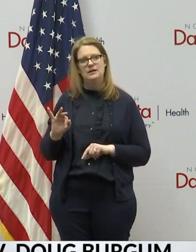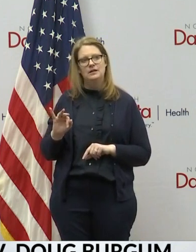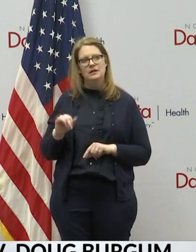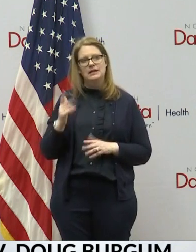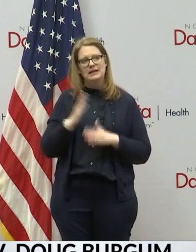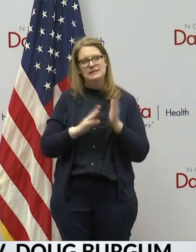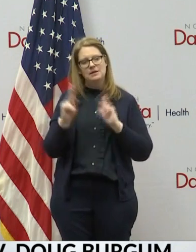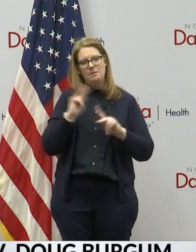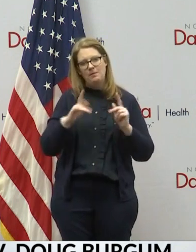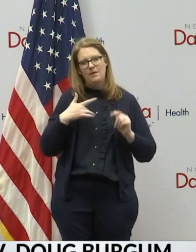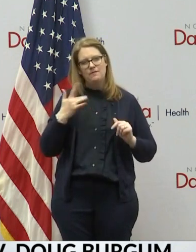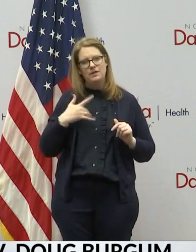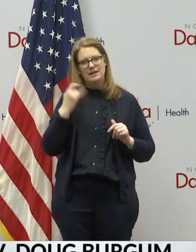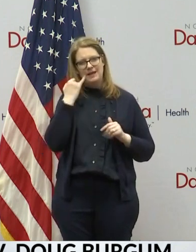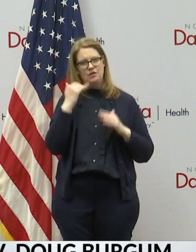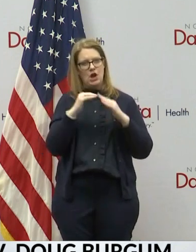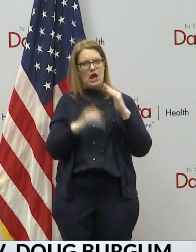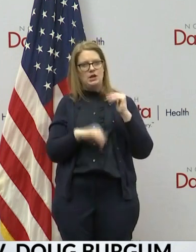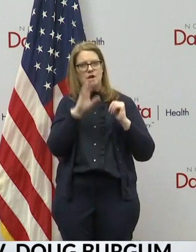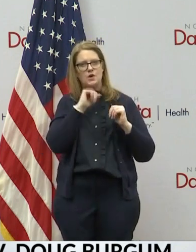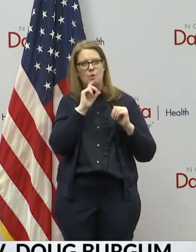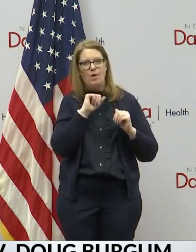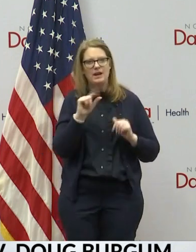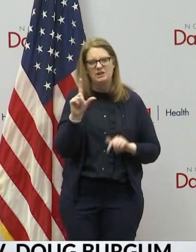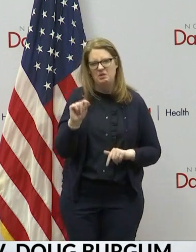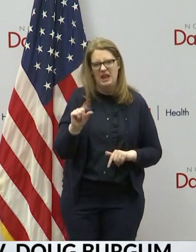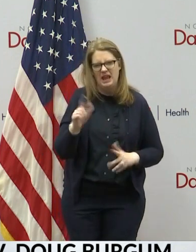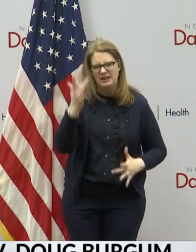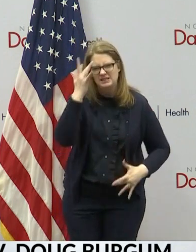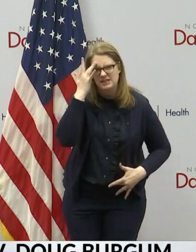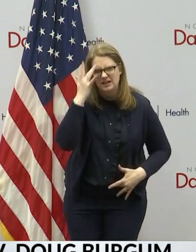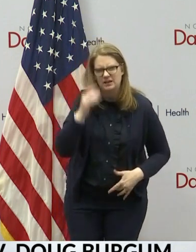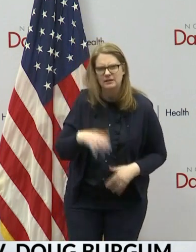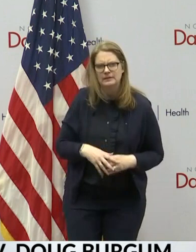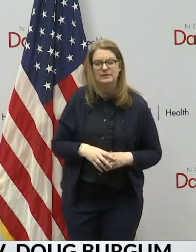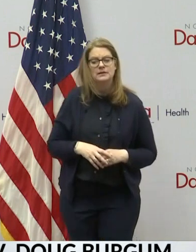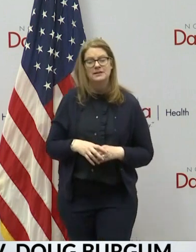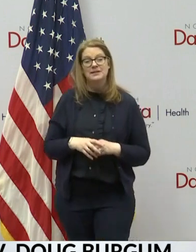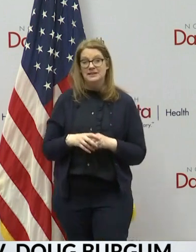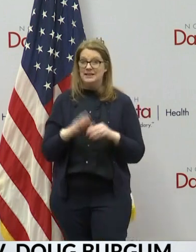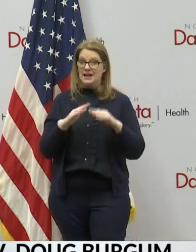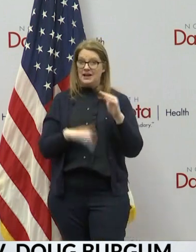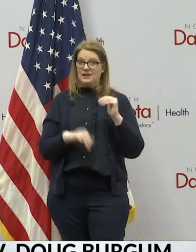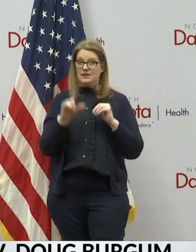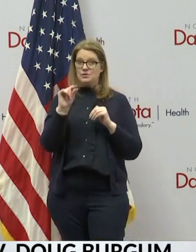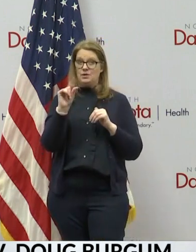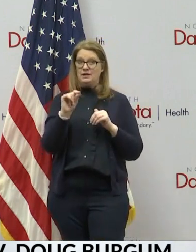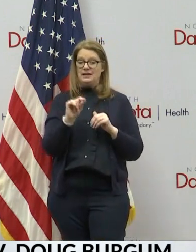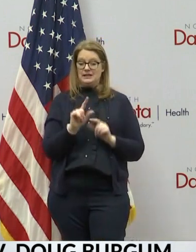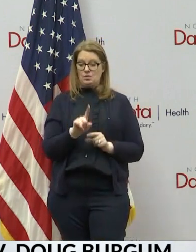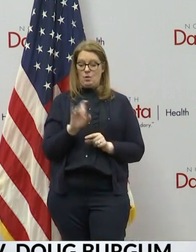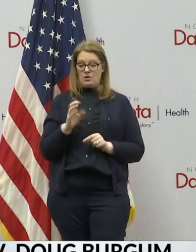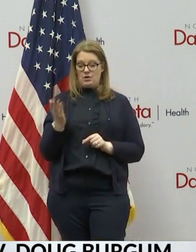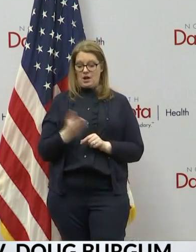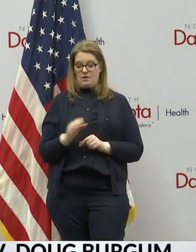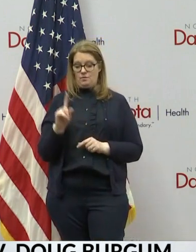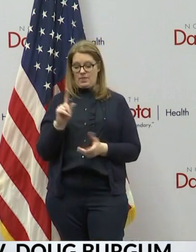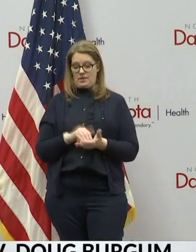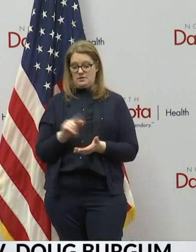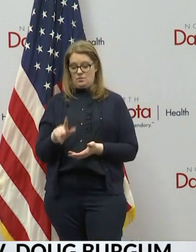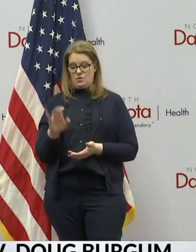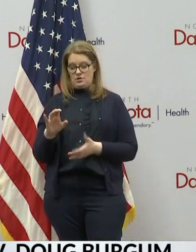Some people still think if you're under 20, you can't get this. That's 100 out of our over 1,100 cases